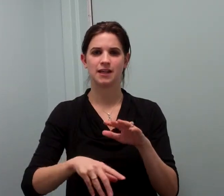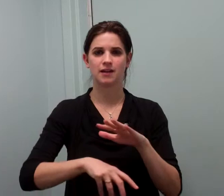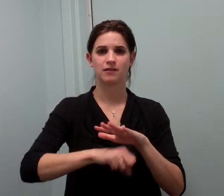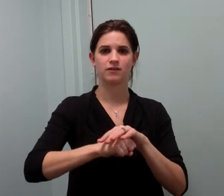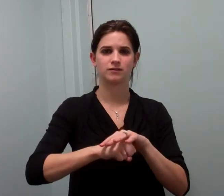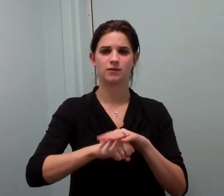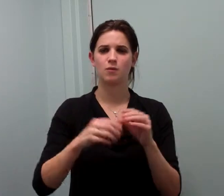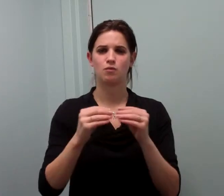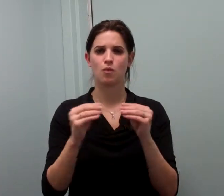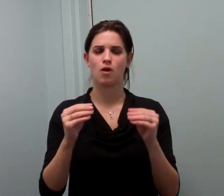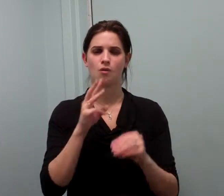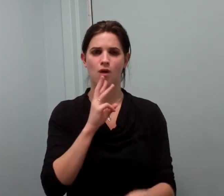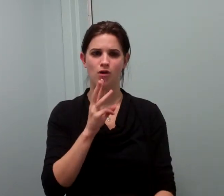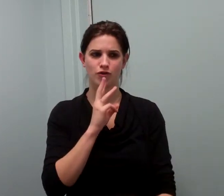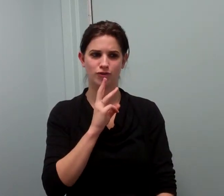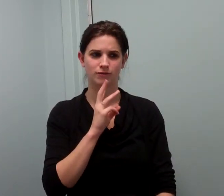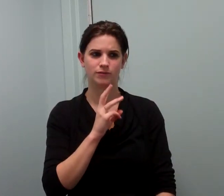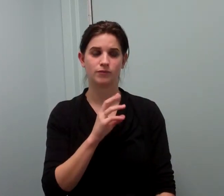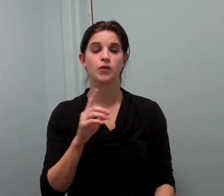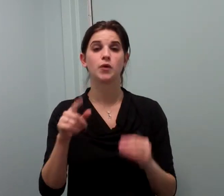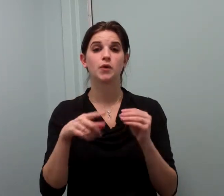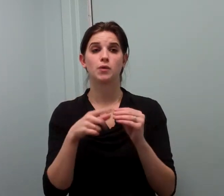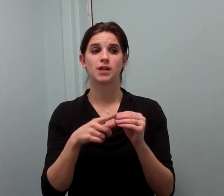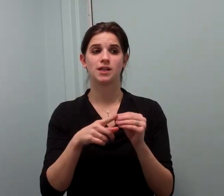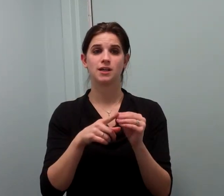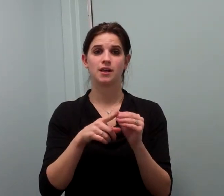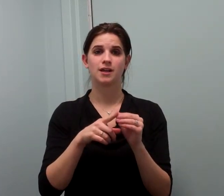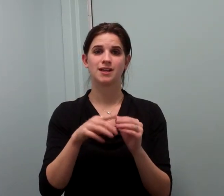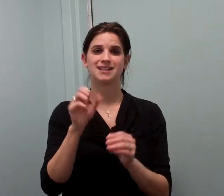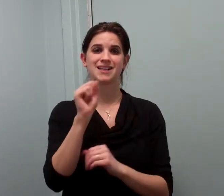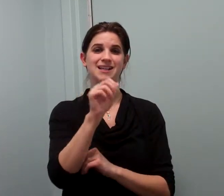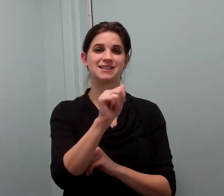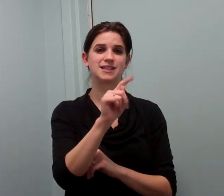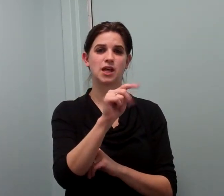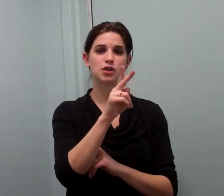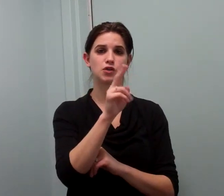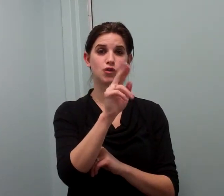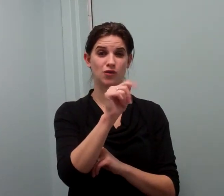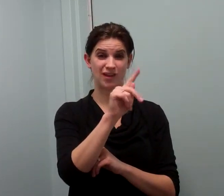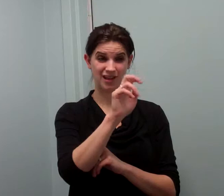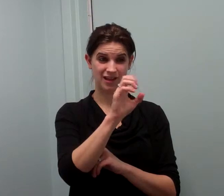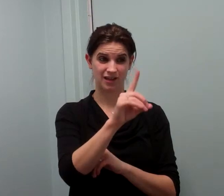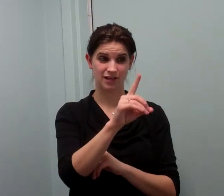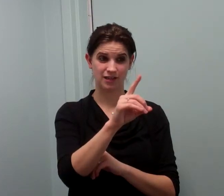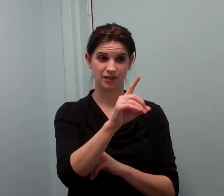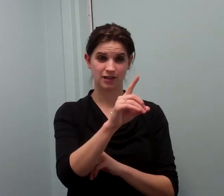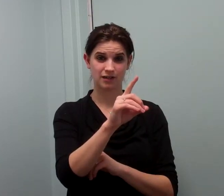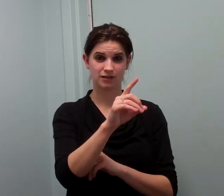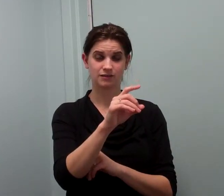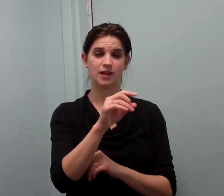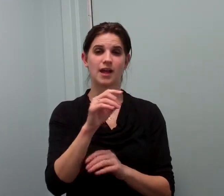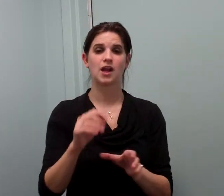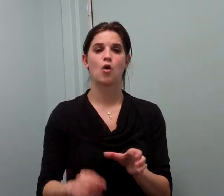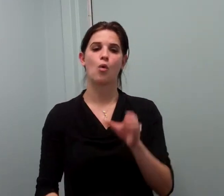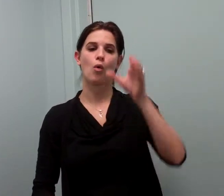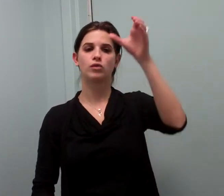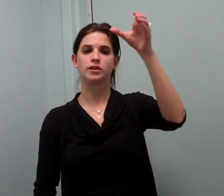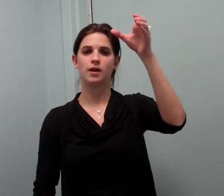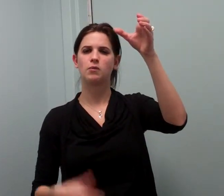And once it gets saturated, it can't hold anymore. And it gets to the point where it's saturated and hold it up, what will it probably do? It's going to drip.